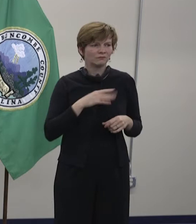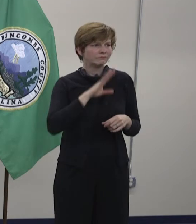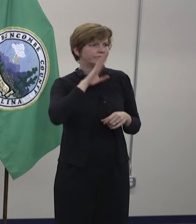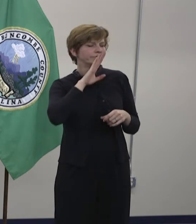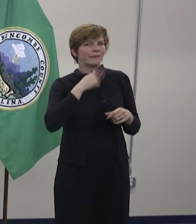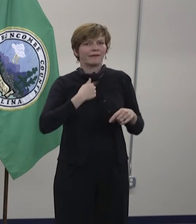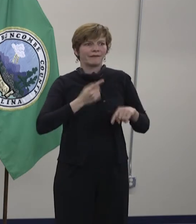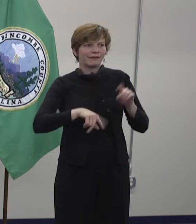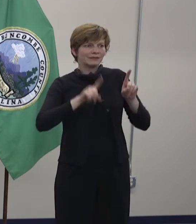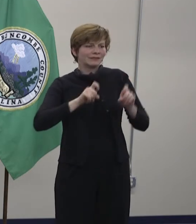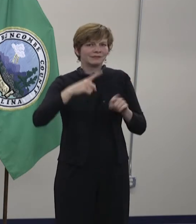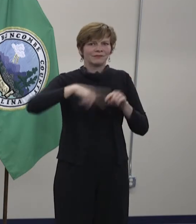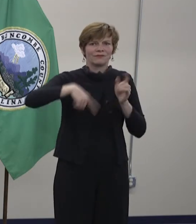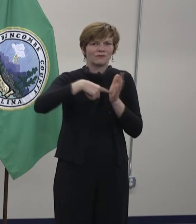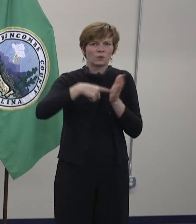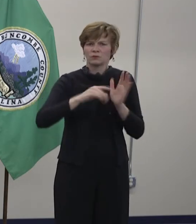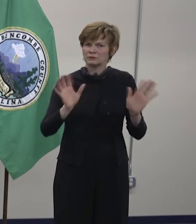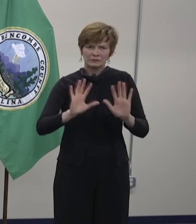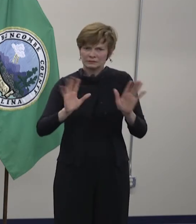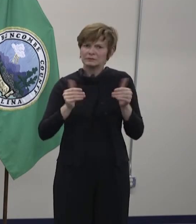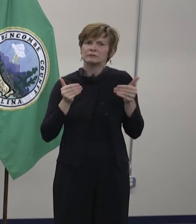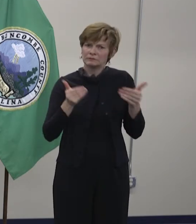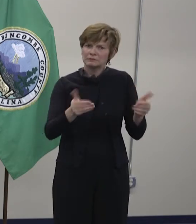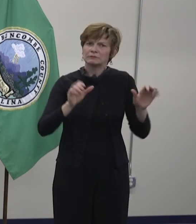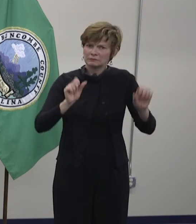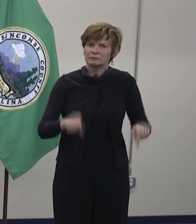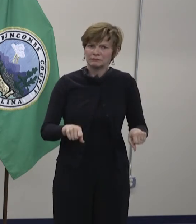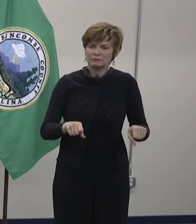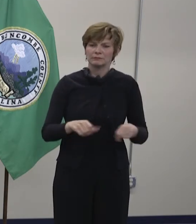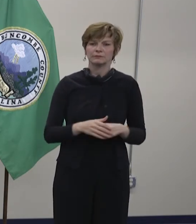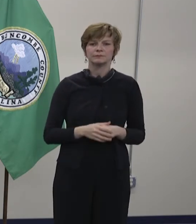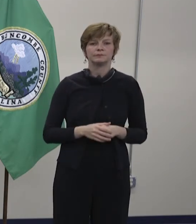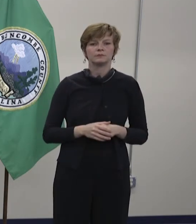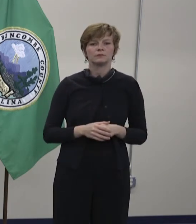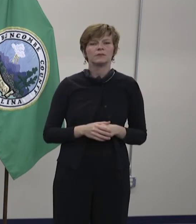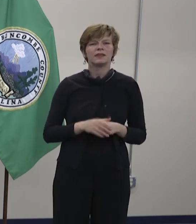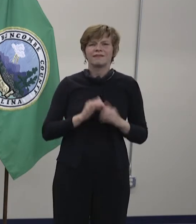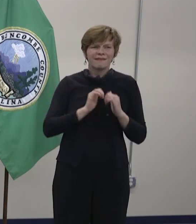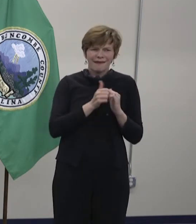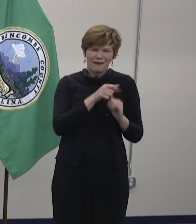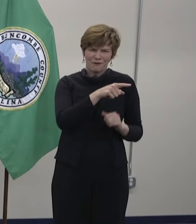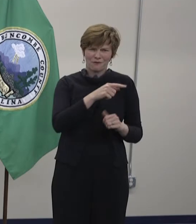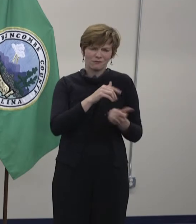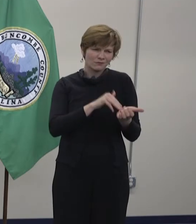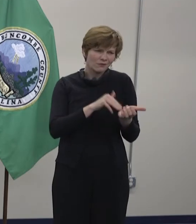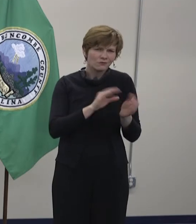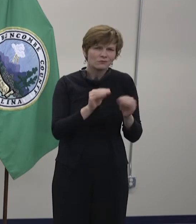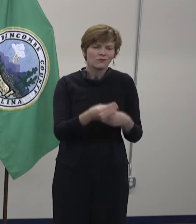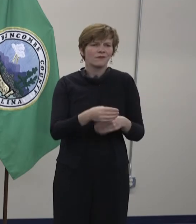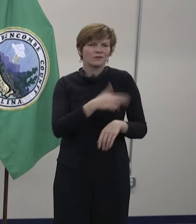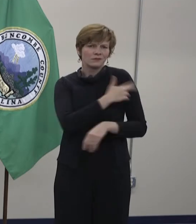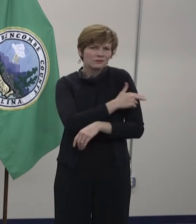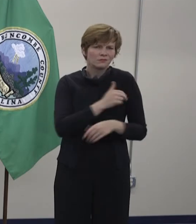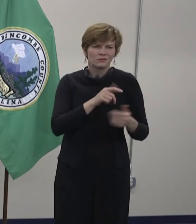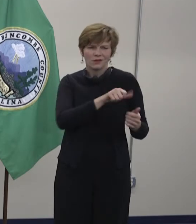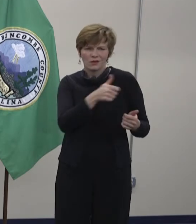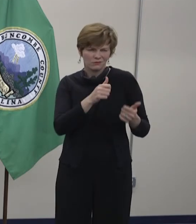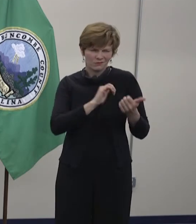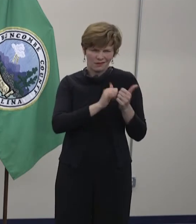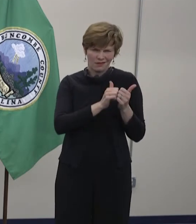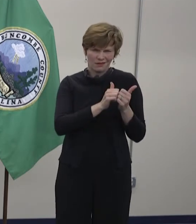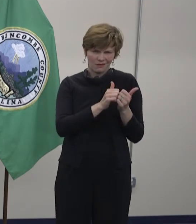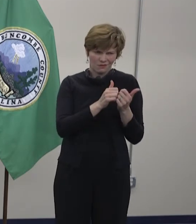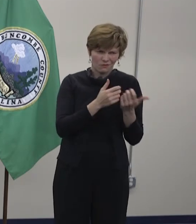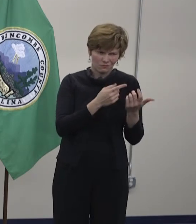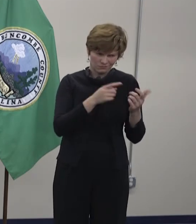Per the North Carolina Department of Health and Human Services, to qualify for the program's testing coverage, people must meet 3